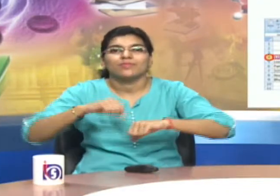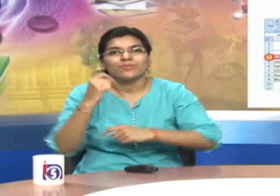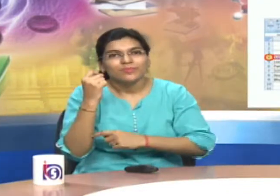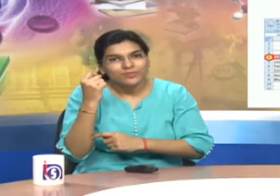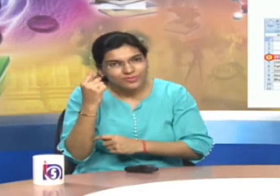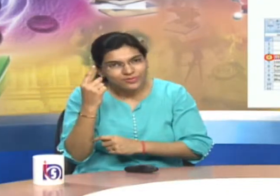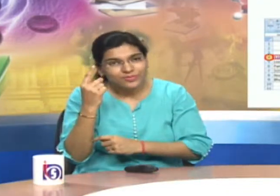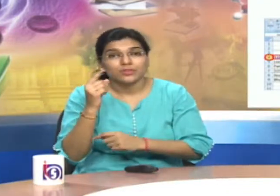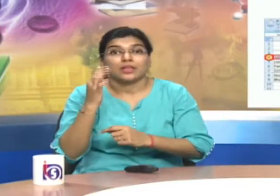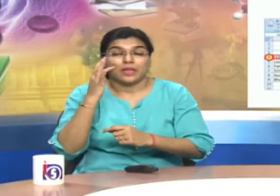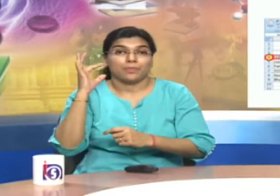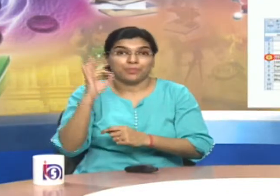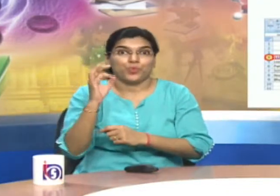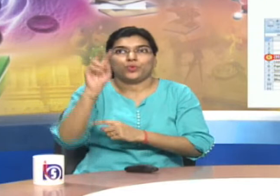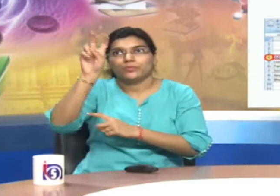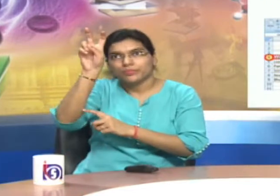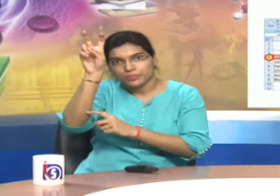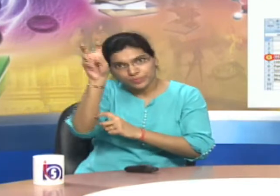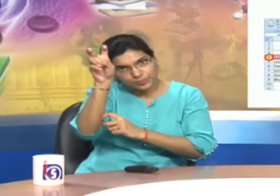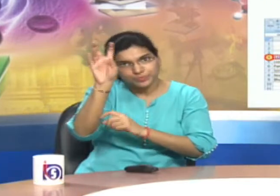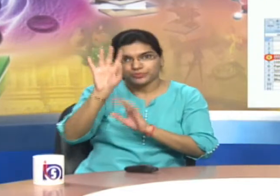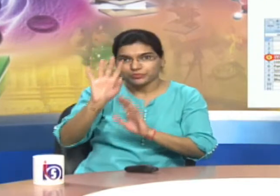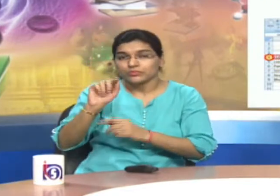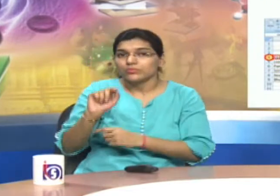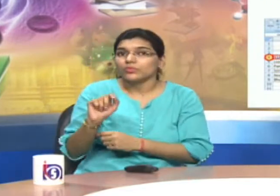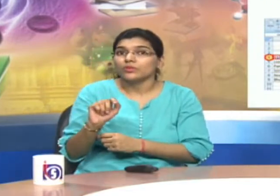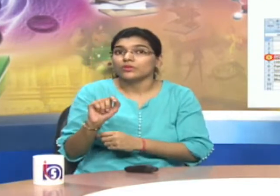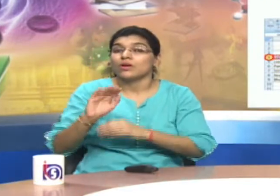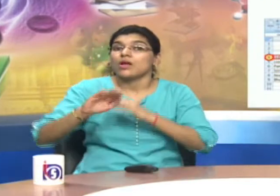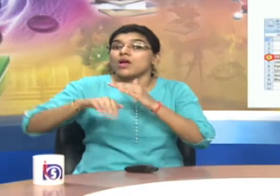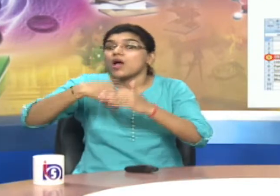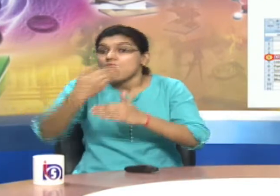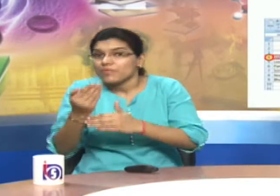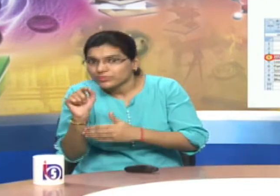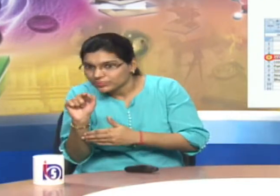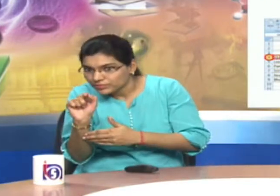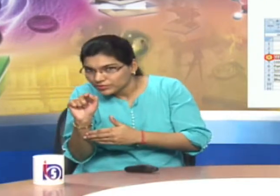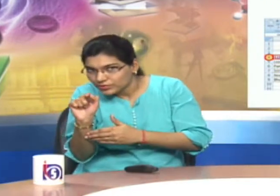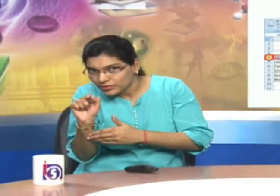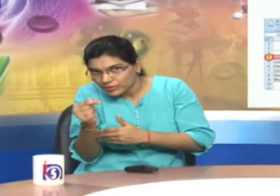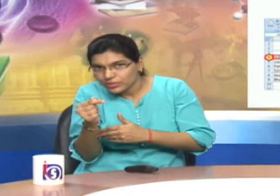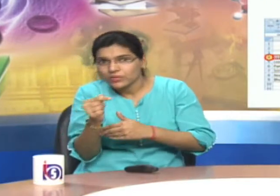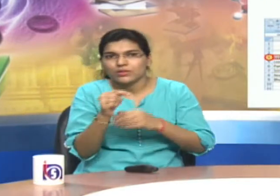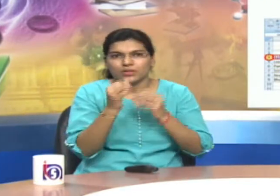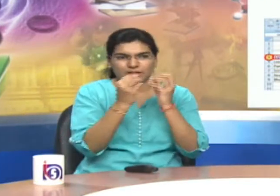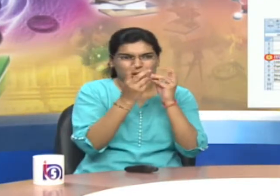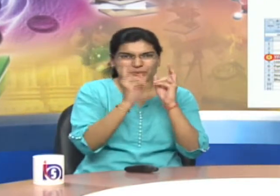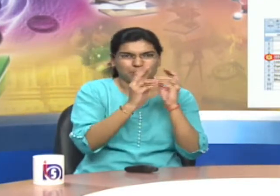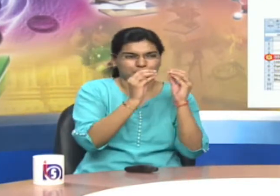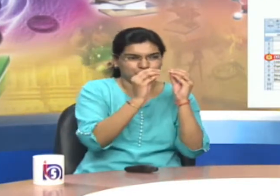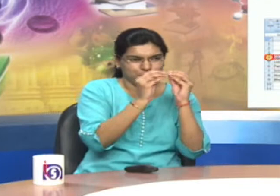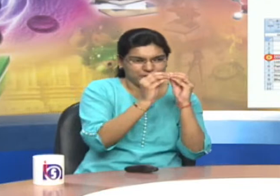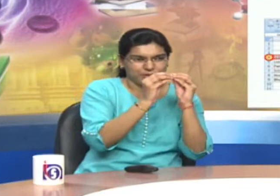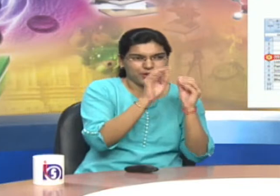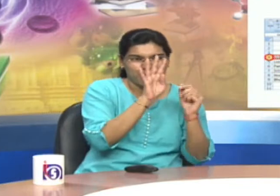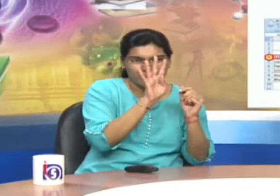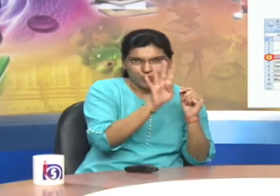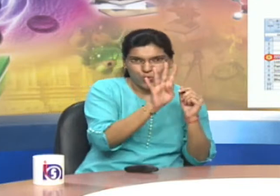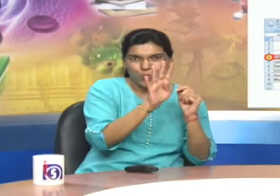If in case you missed the number, then the total would be wrong. So, we should